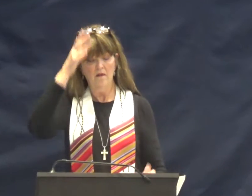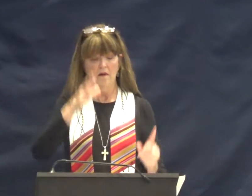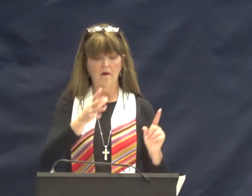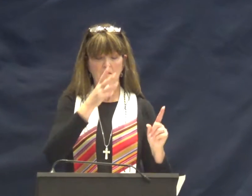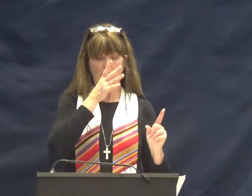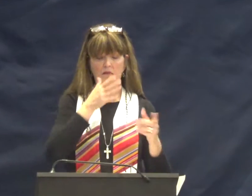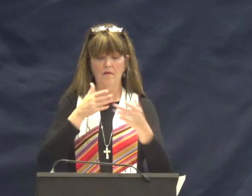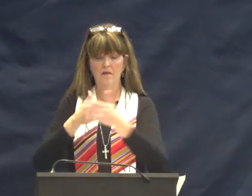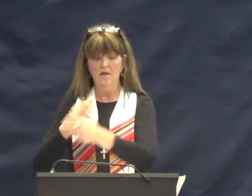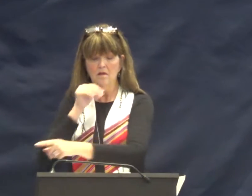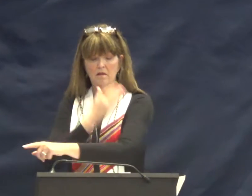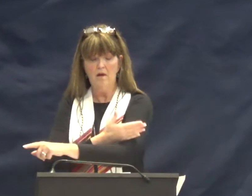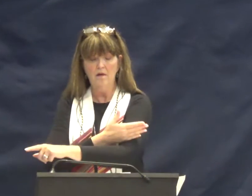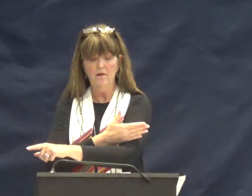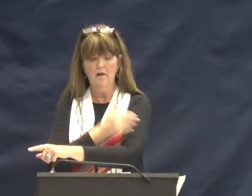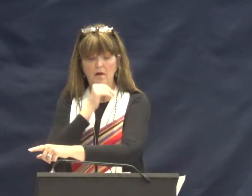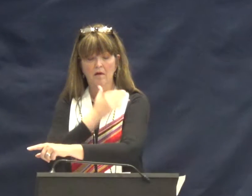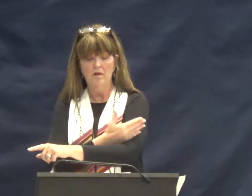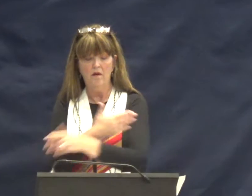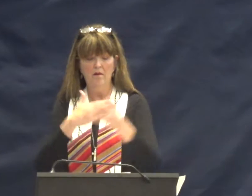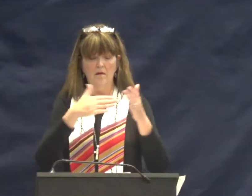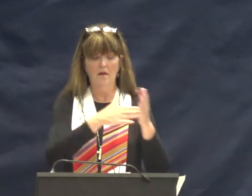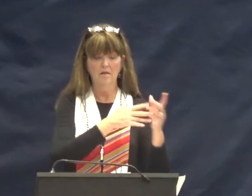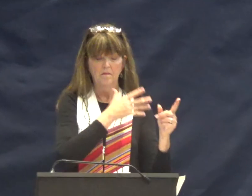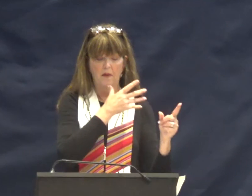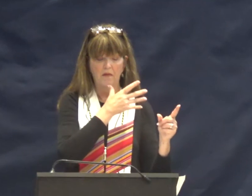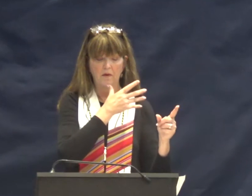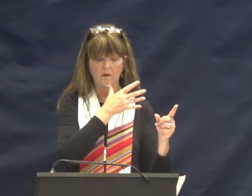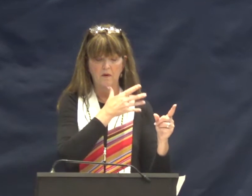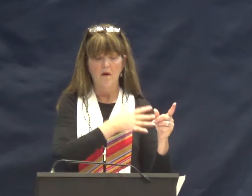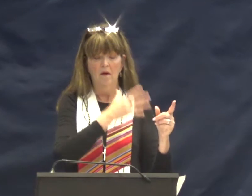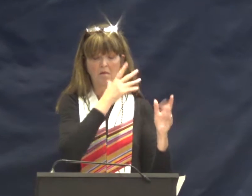father, mother against daughter and daughter against mother,